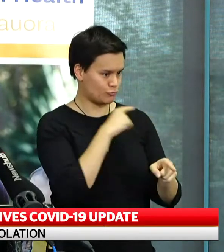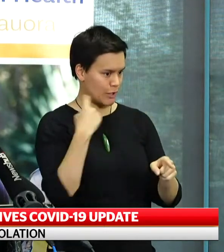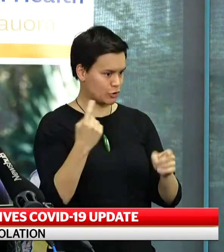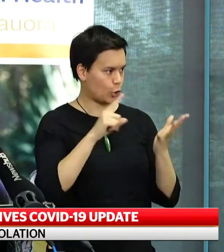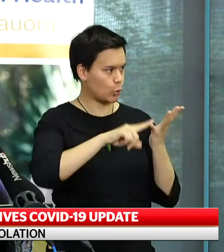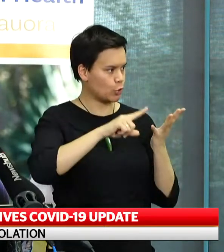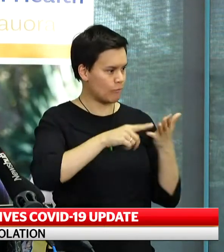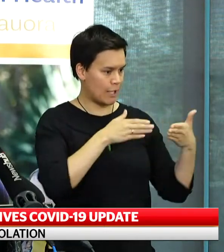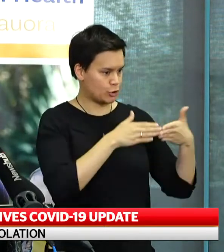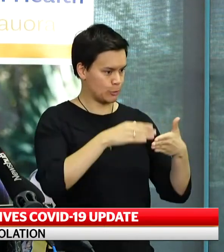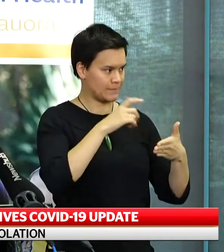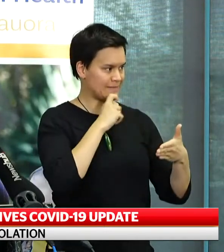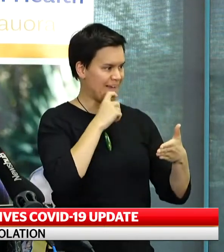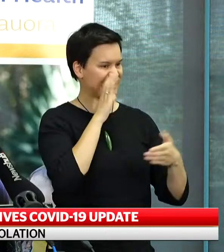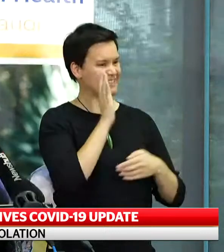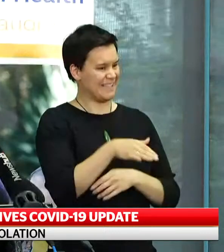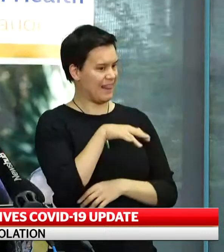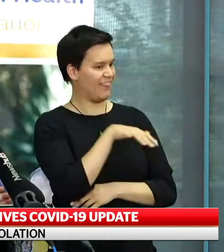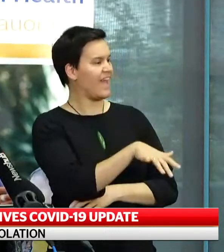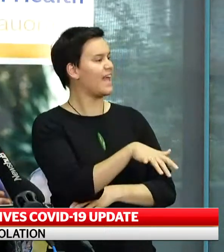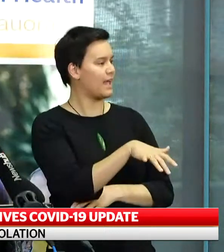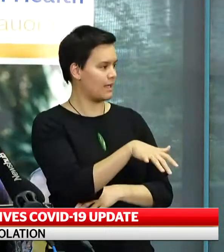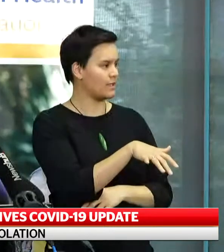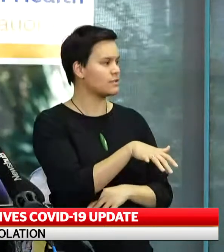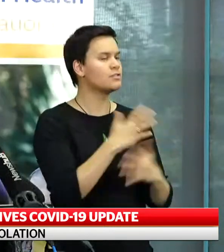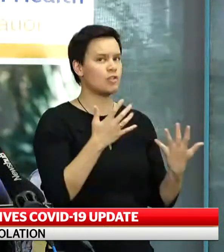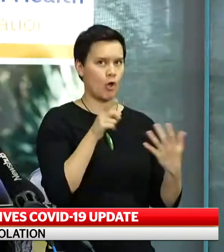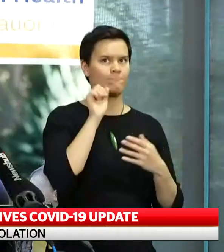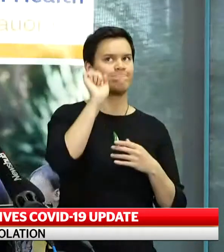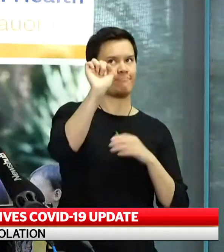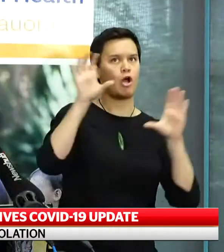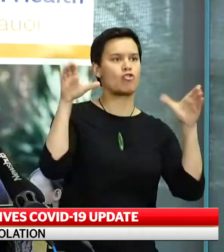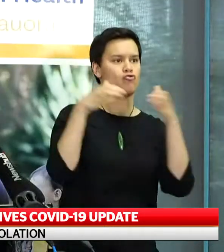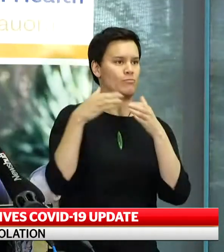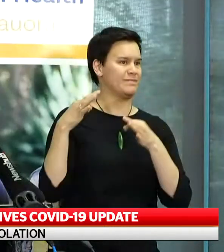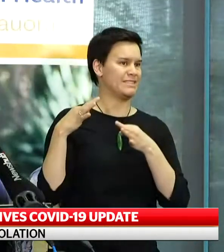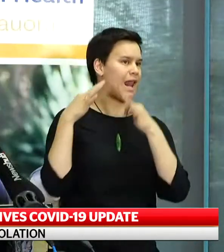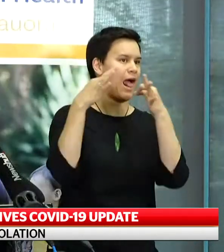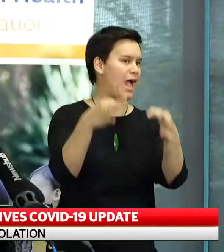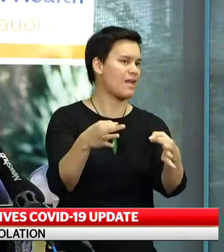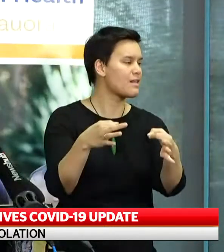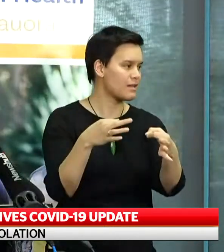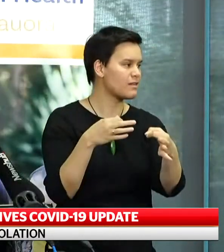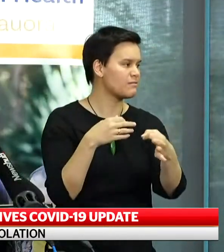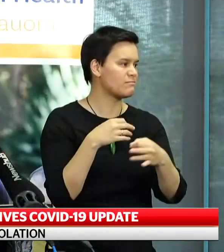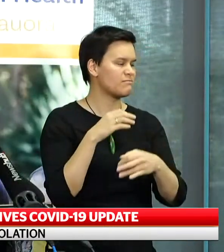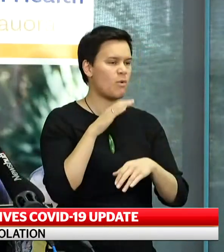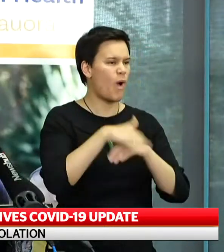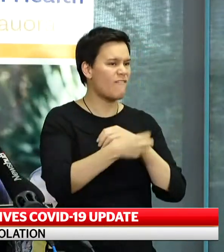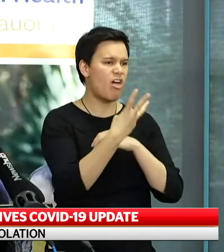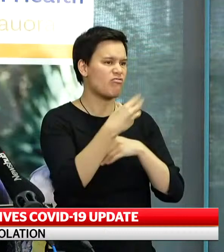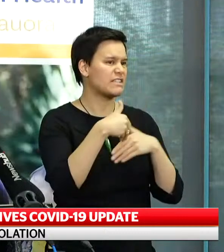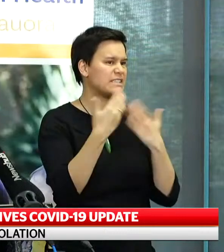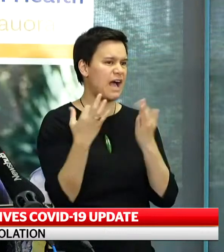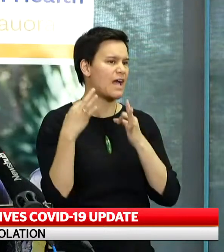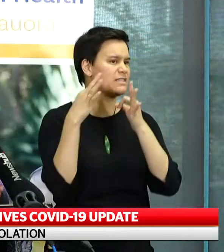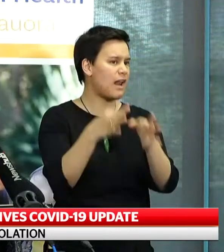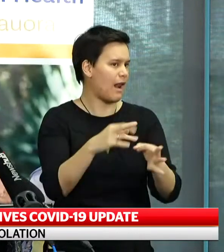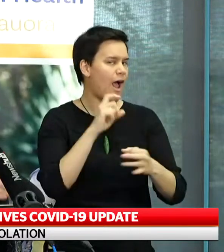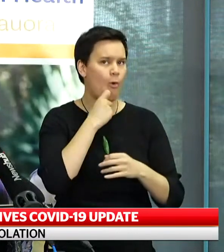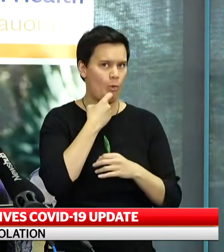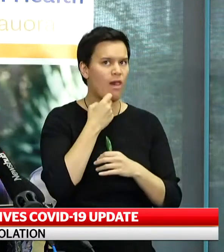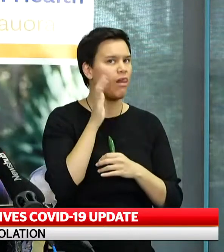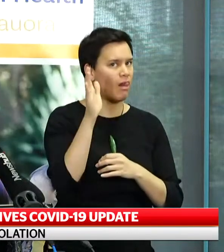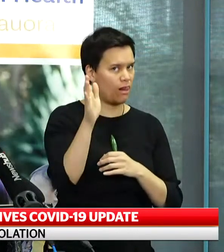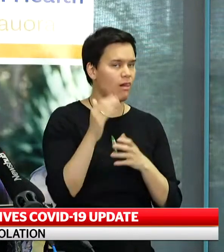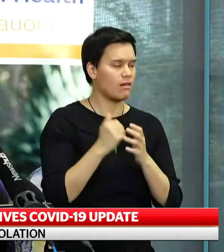cleared this current group from the hotel. So that's been delayed already by at least 3 days, possibly longer. And as